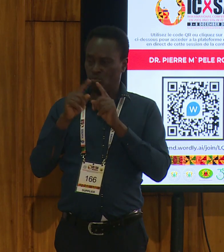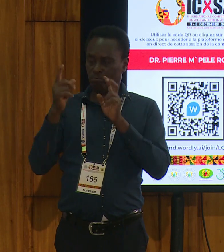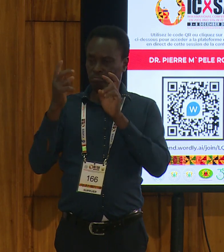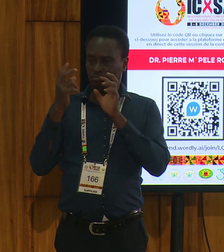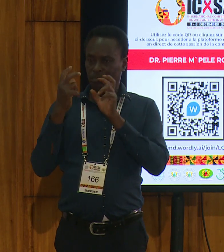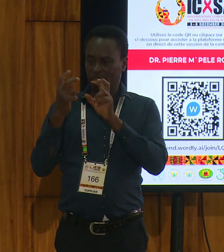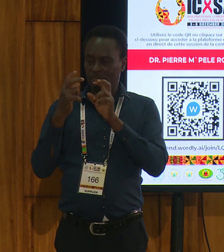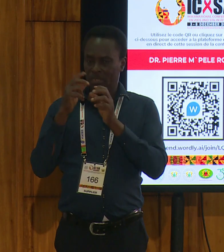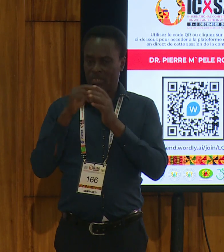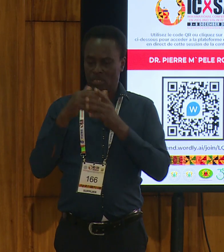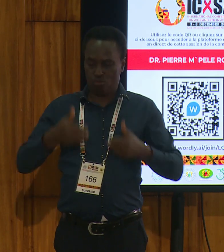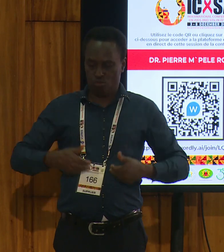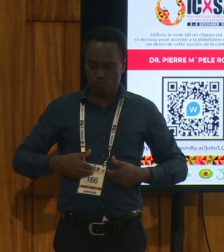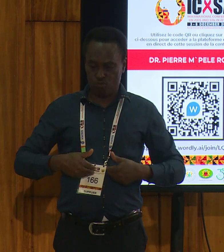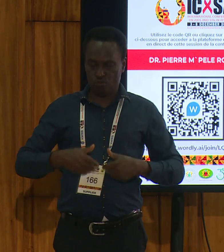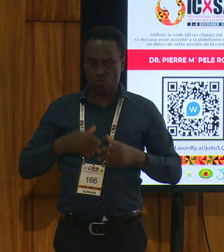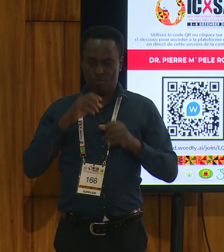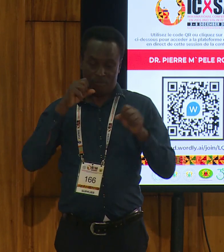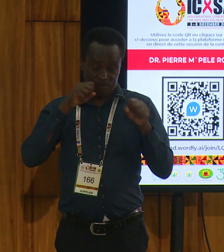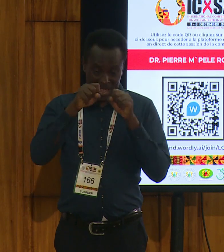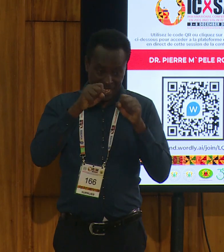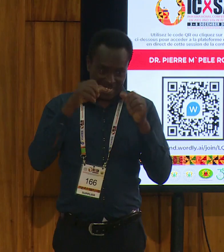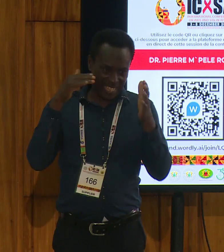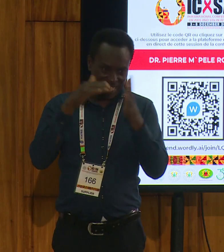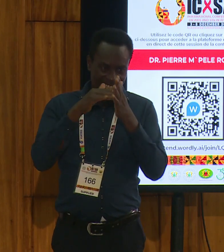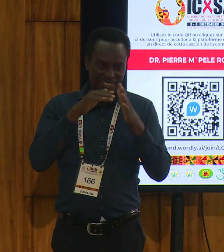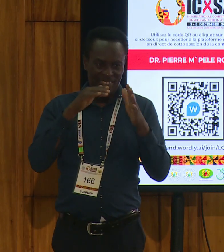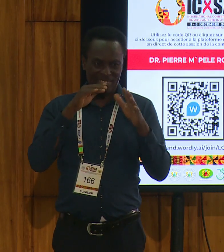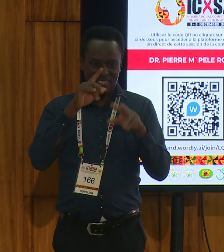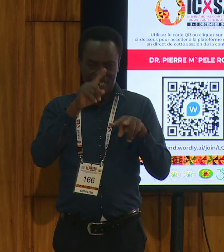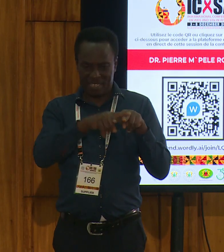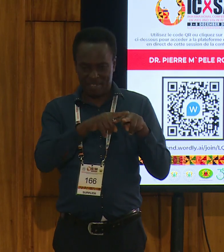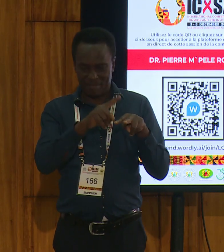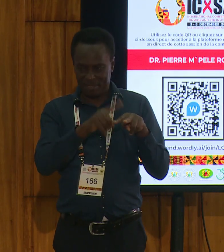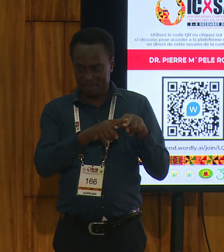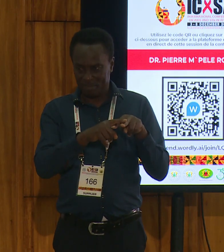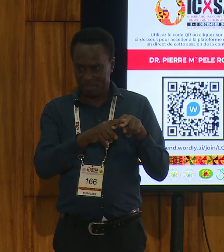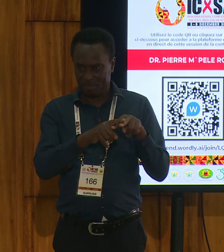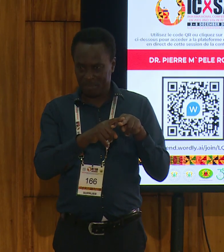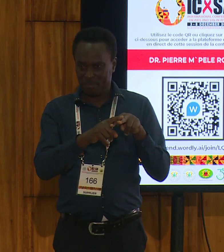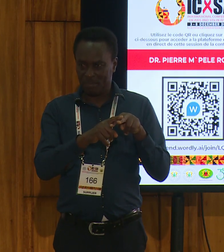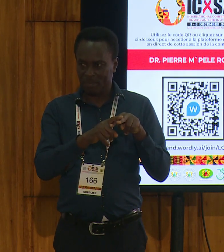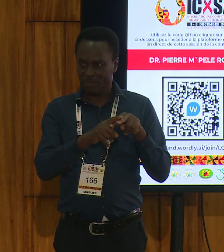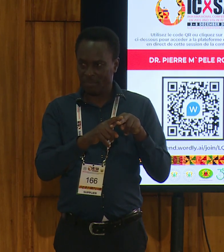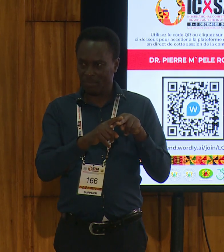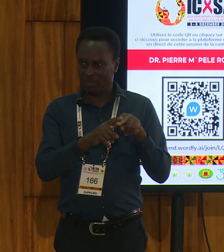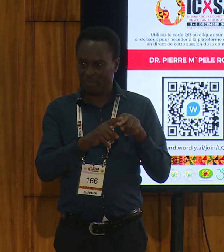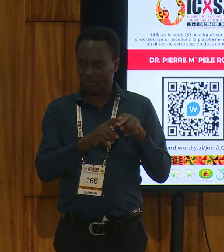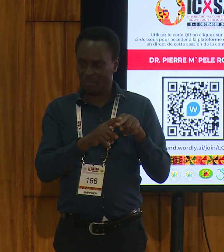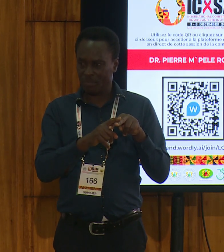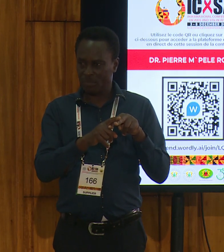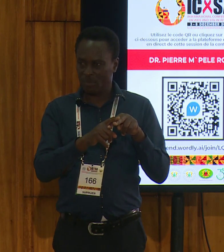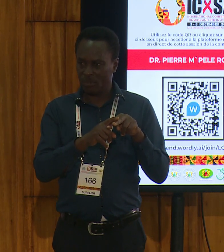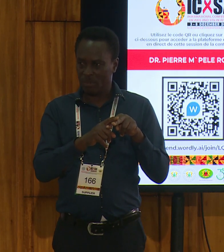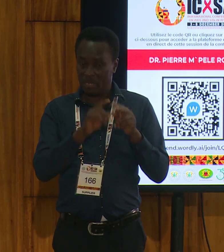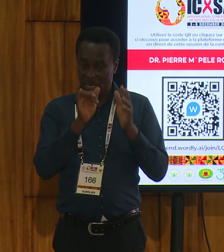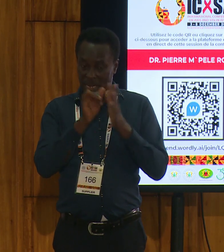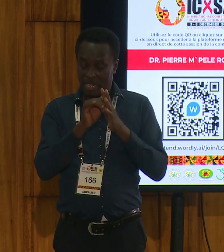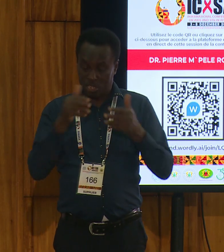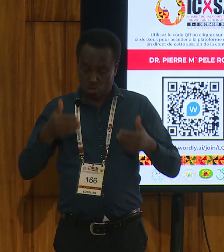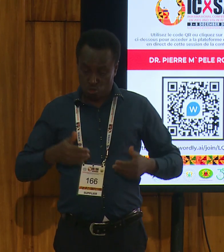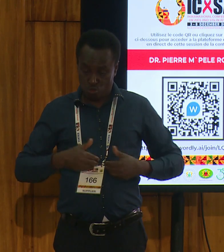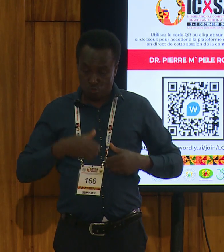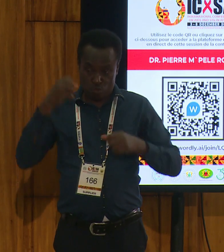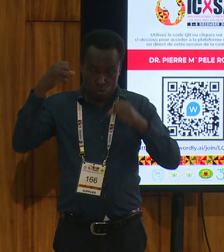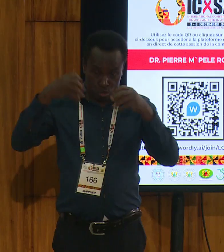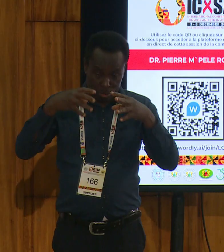youth in the fight against HIV and trying to get them indeed more at the forefront is critical. And I think